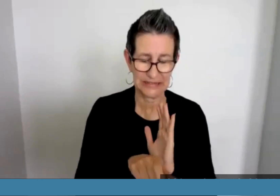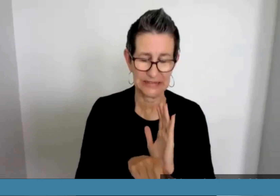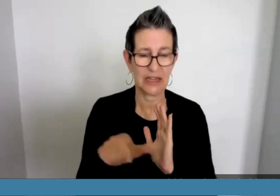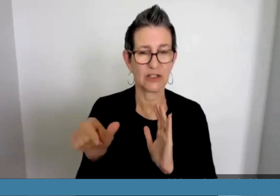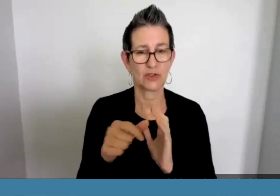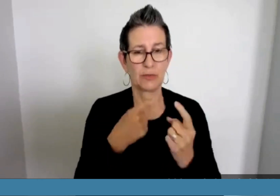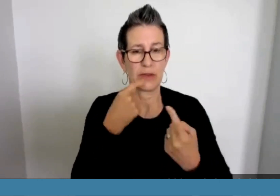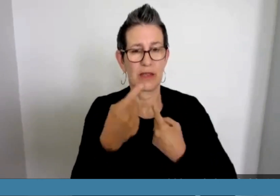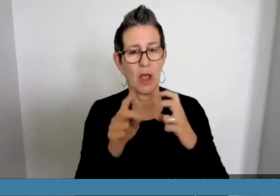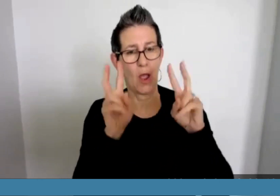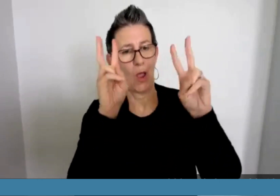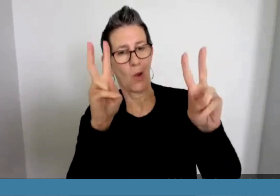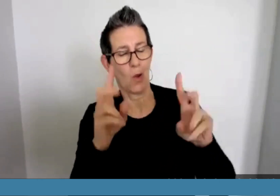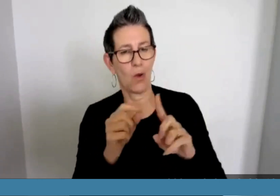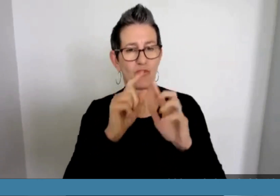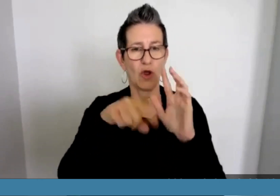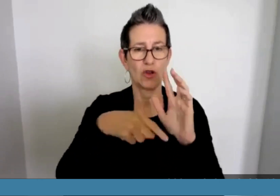as project team members.